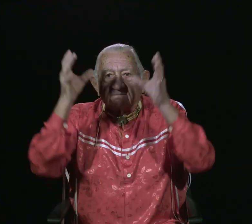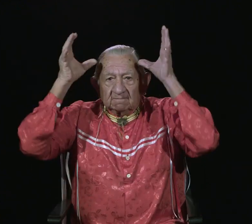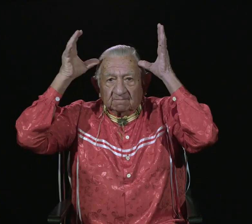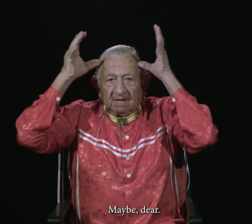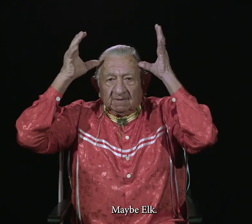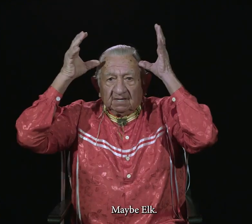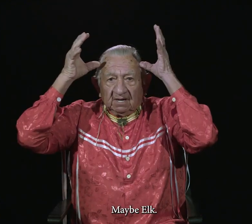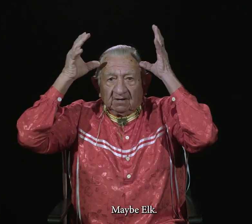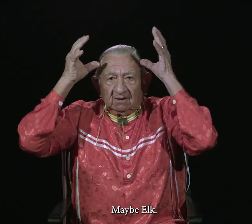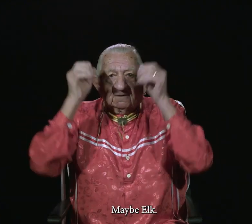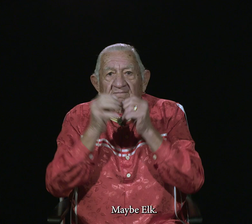maybe deer,